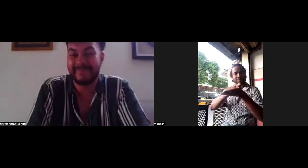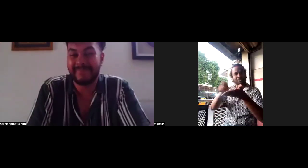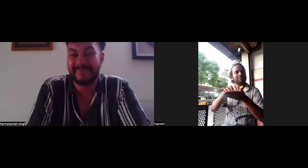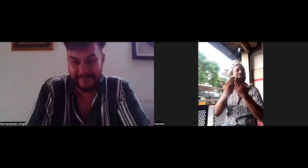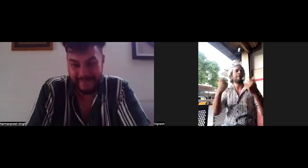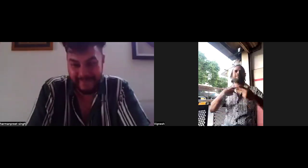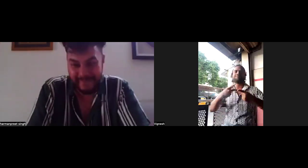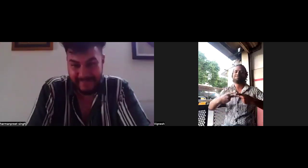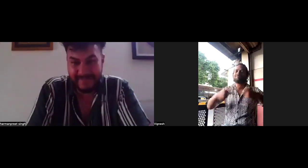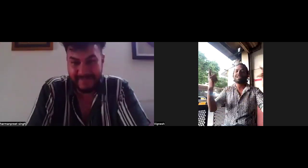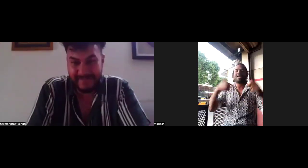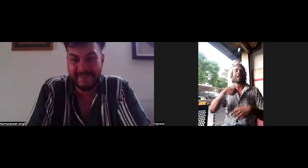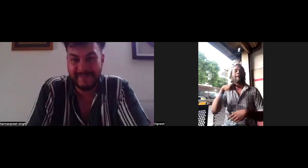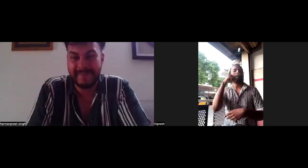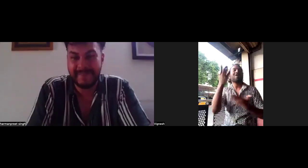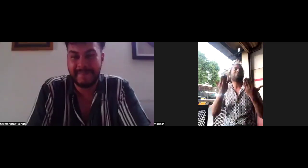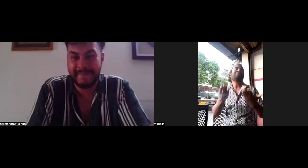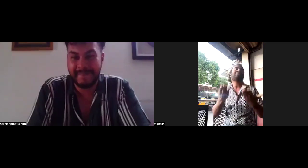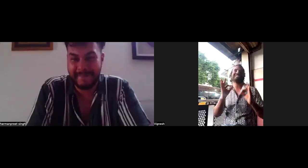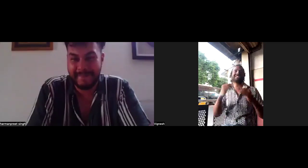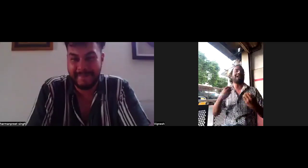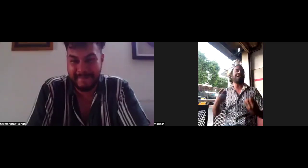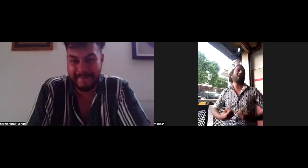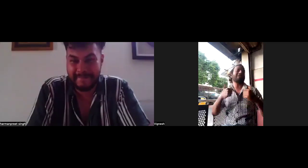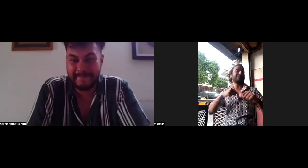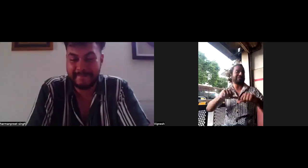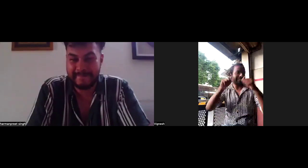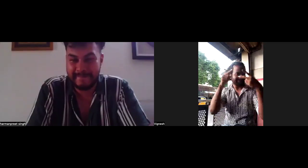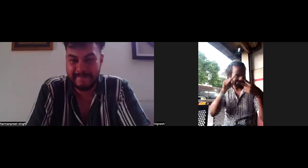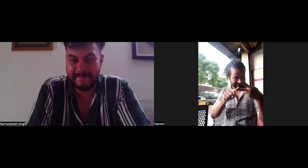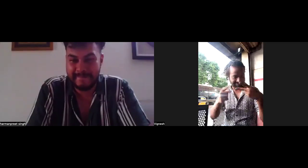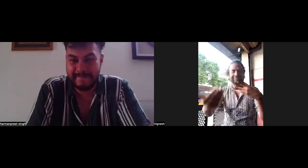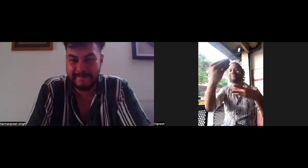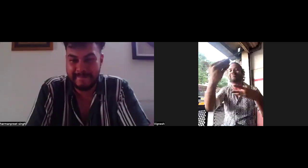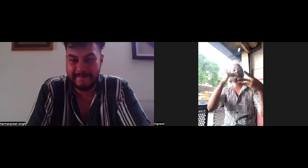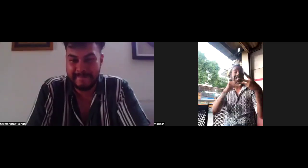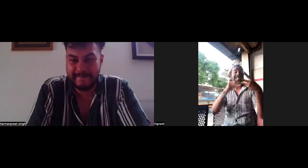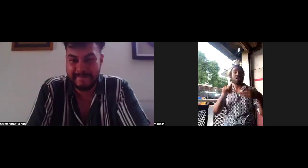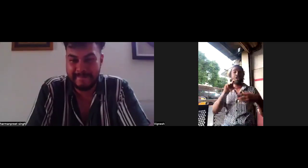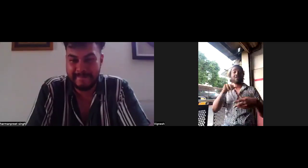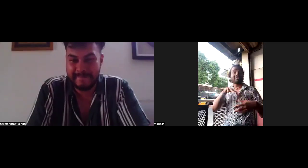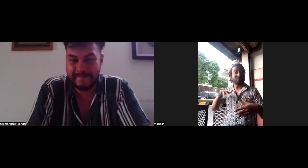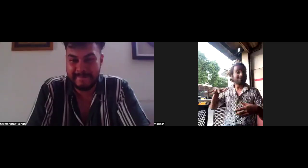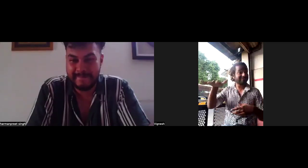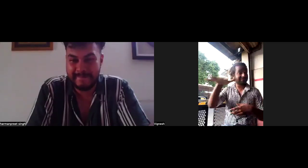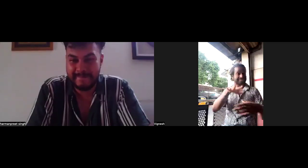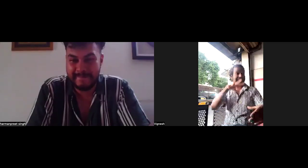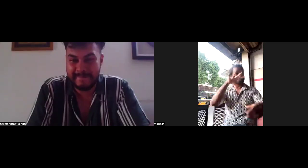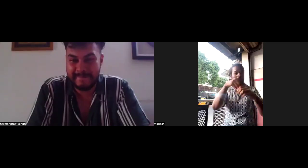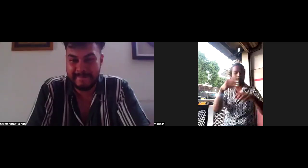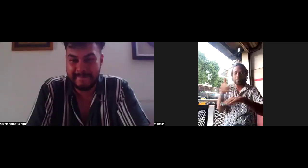were a lot of deaf members from the deaf queer community. And it was, I think, a successful partnership.